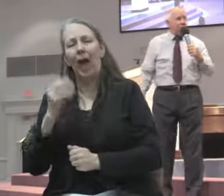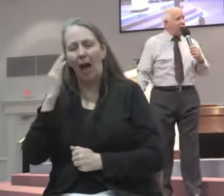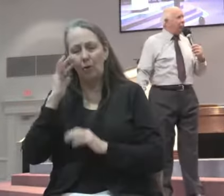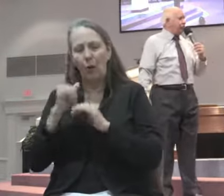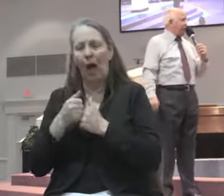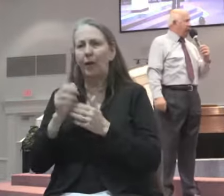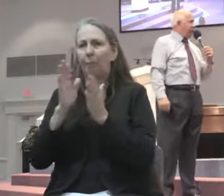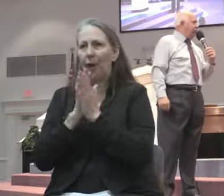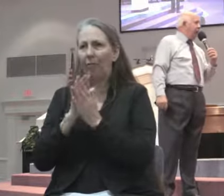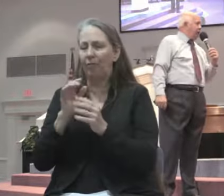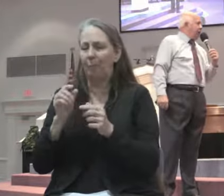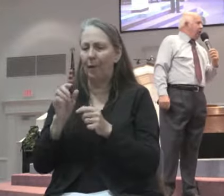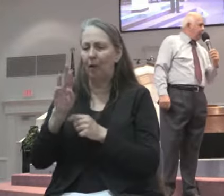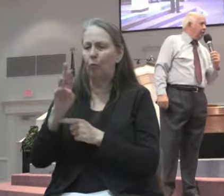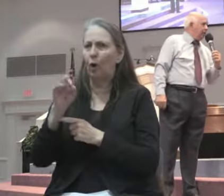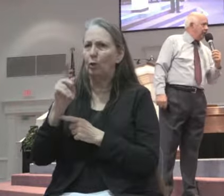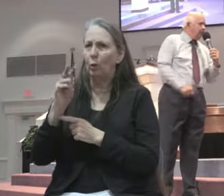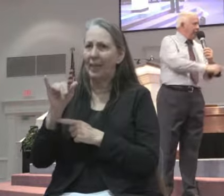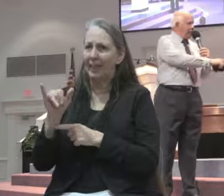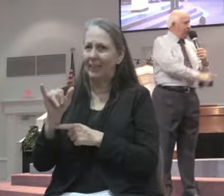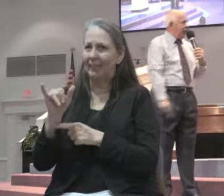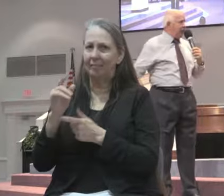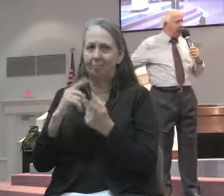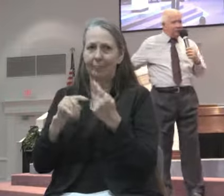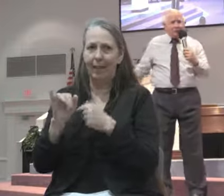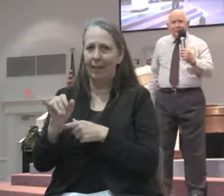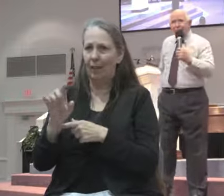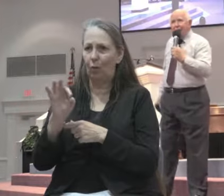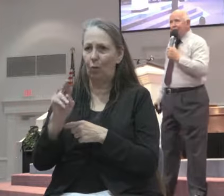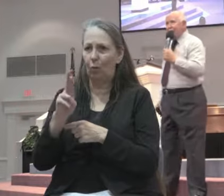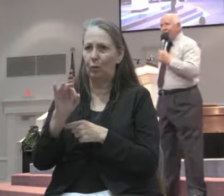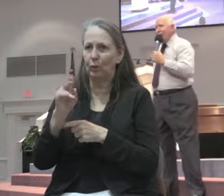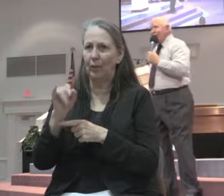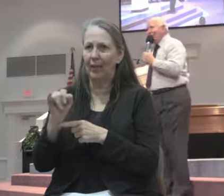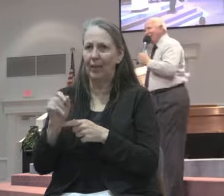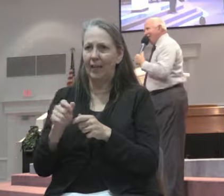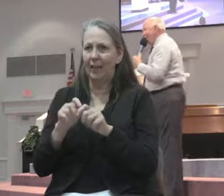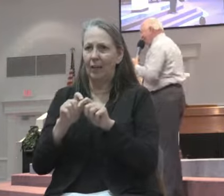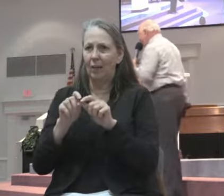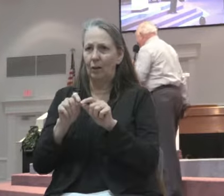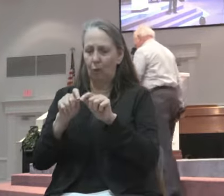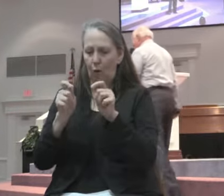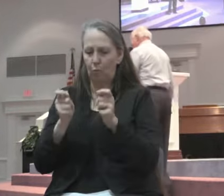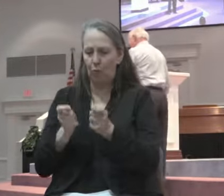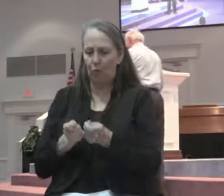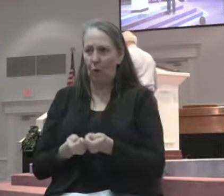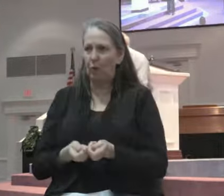pray off of a rosary, brother, whoever, yeah.